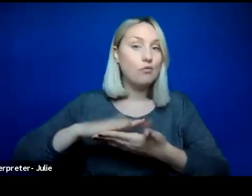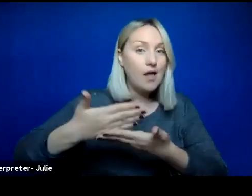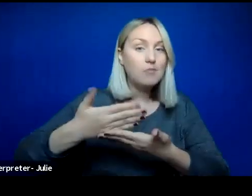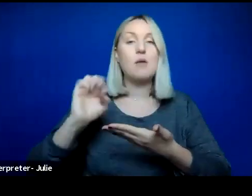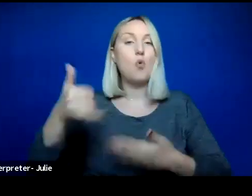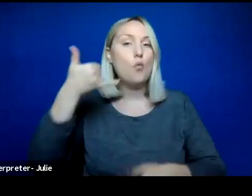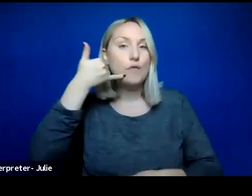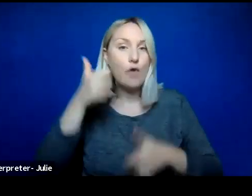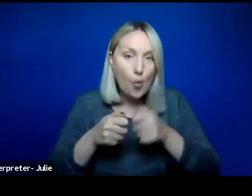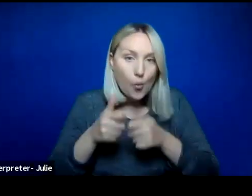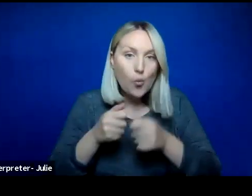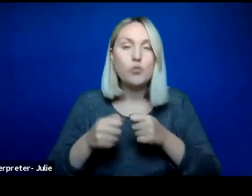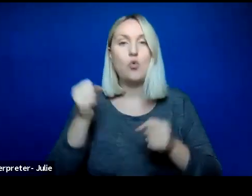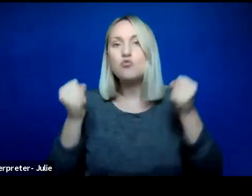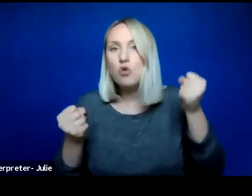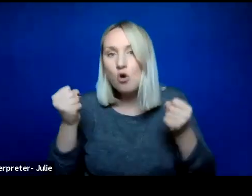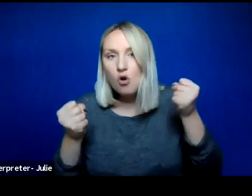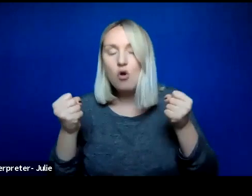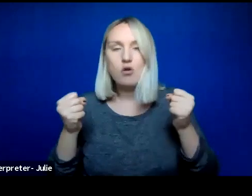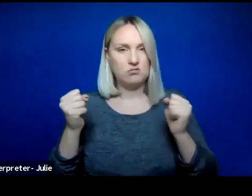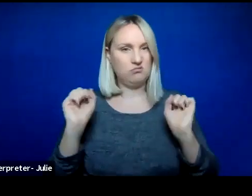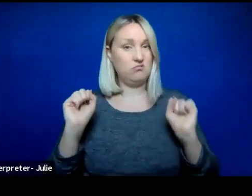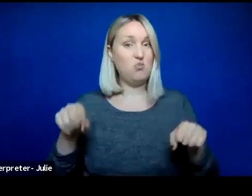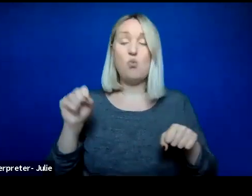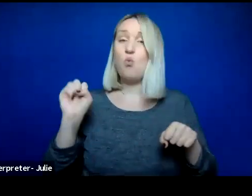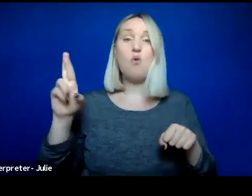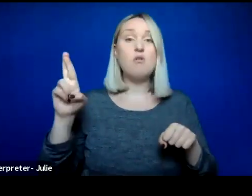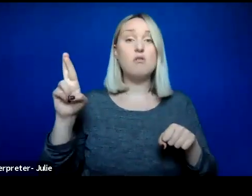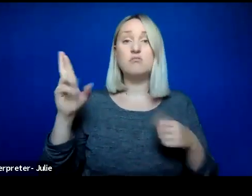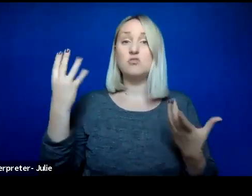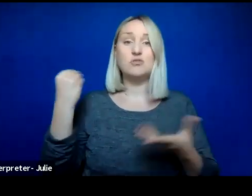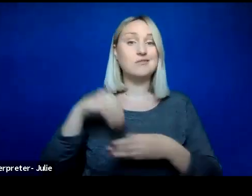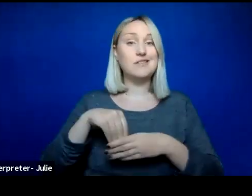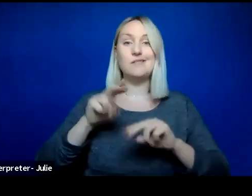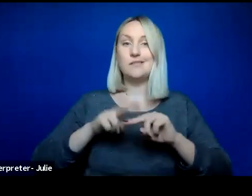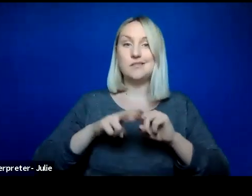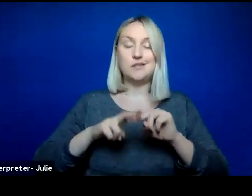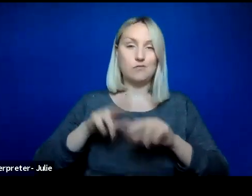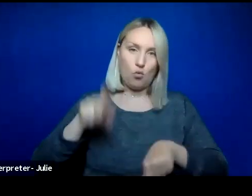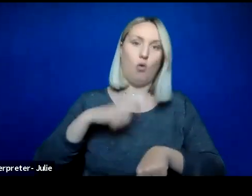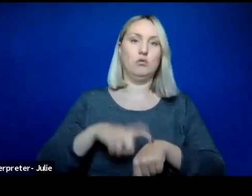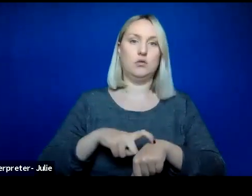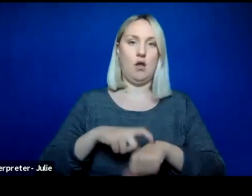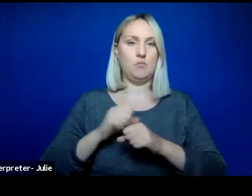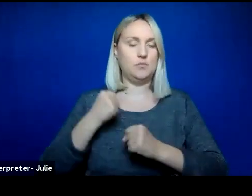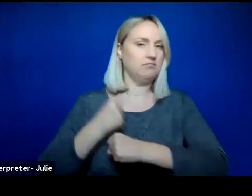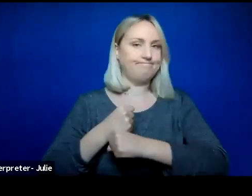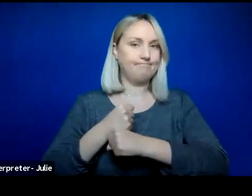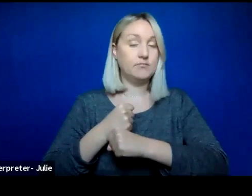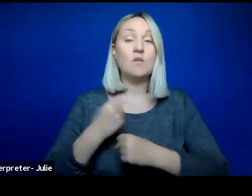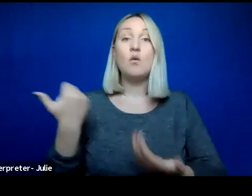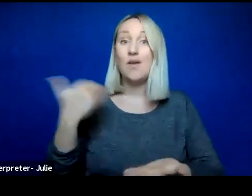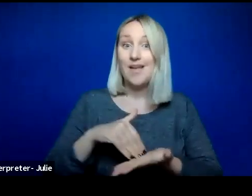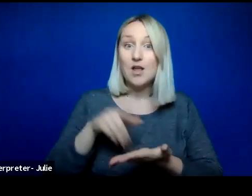on your phone or in the car or just being in a seated position. So really think